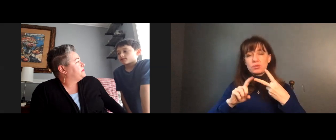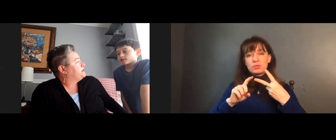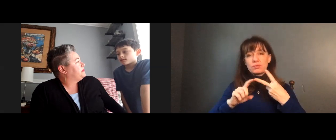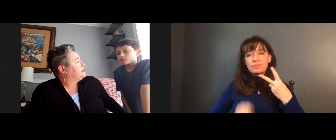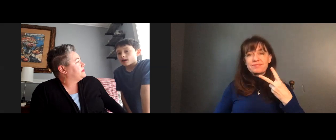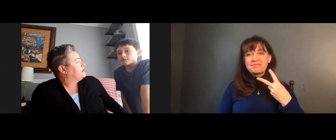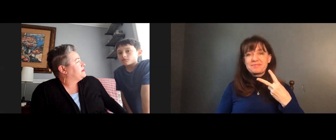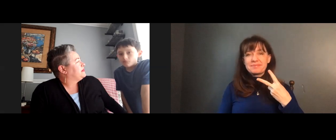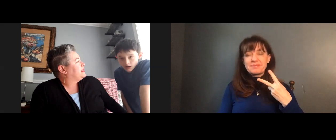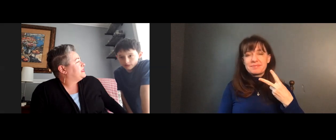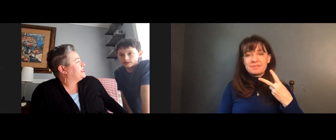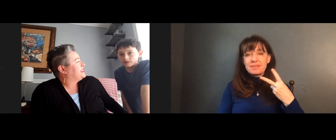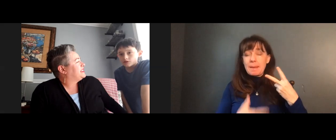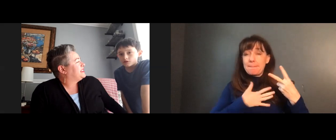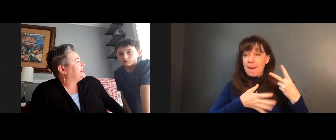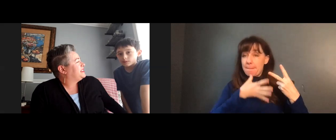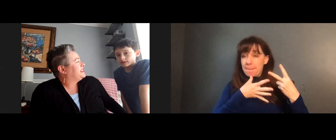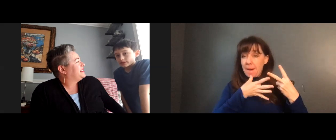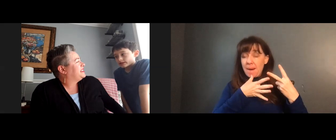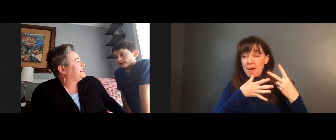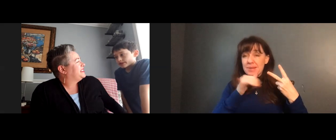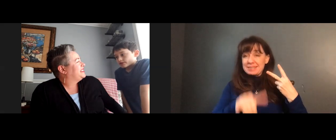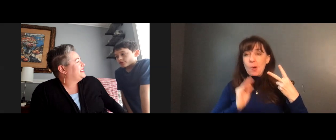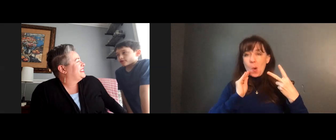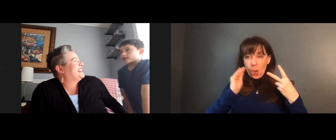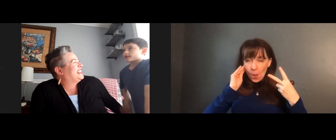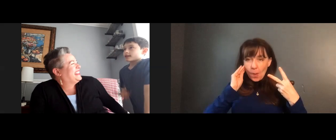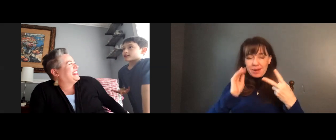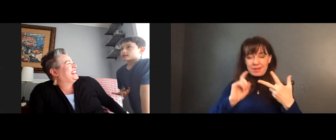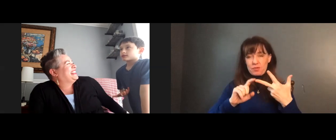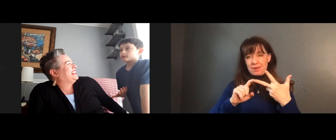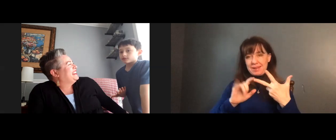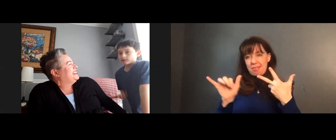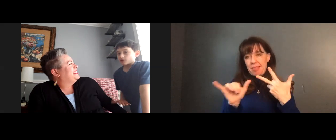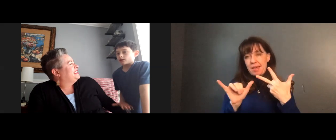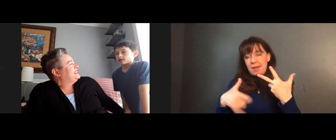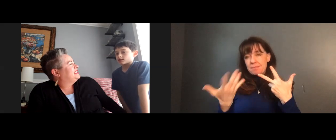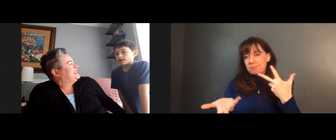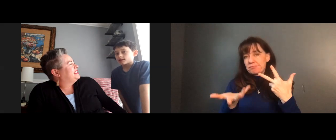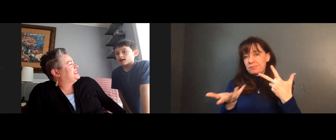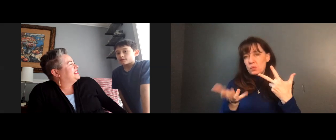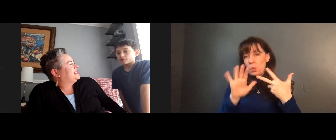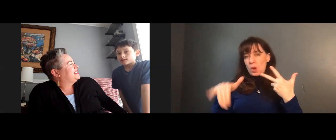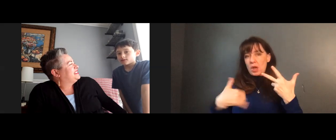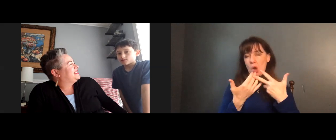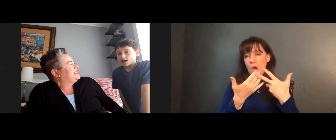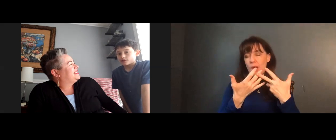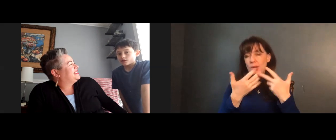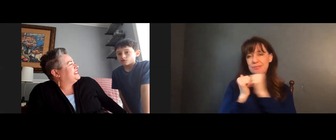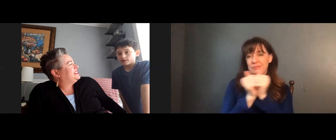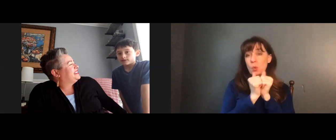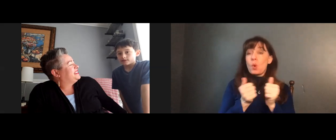my mom stays home three like we all get to spend time once